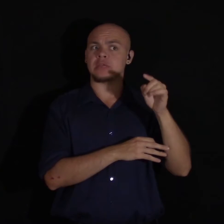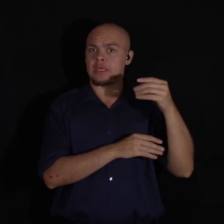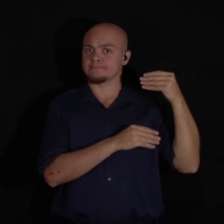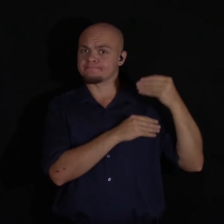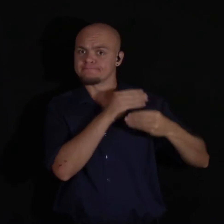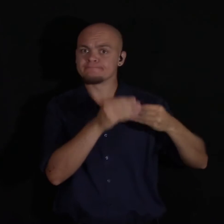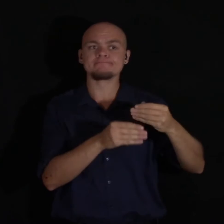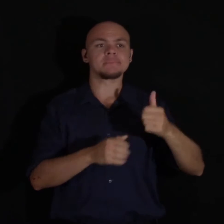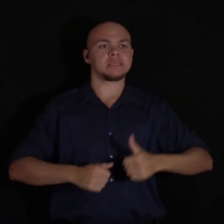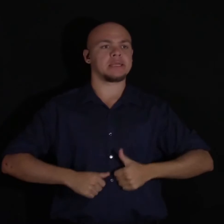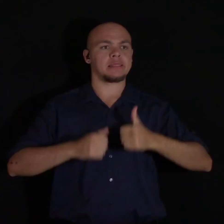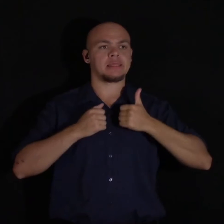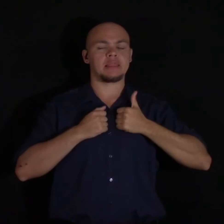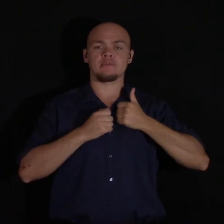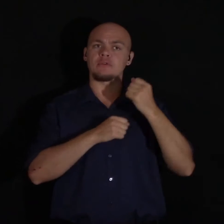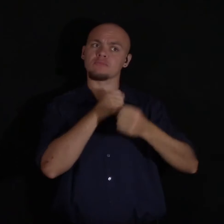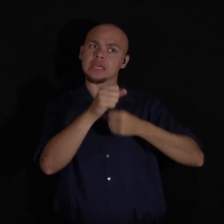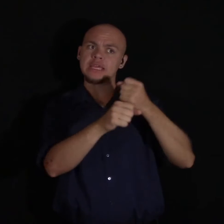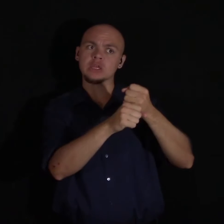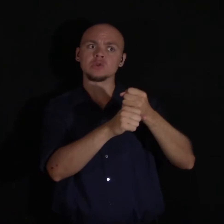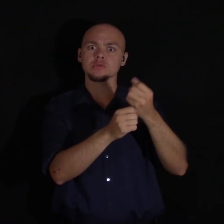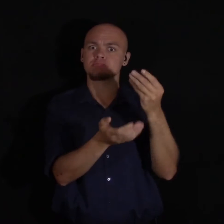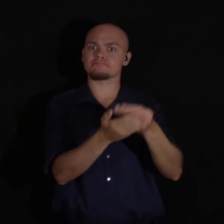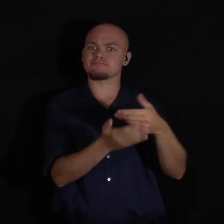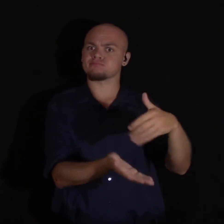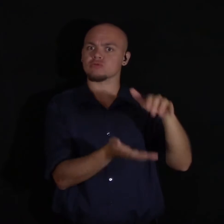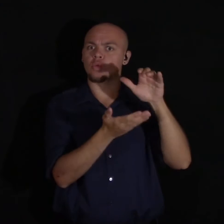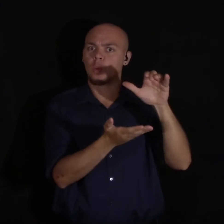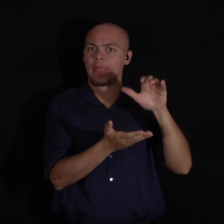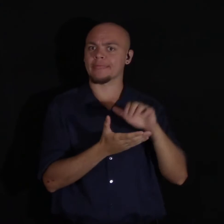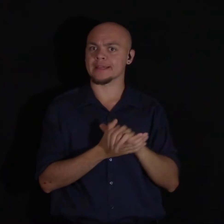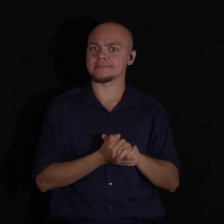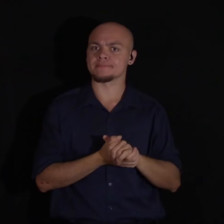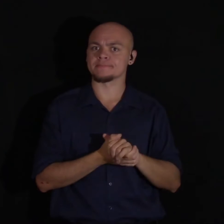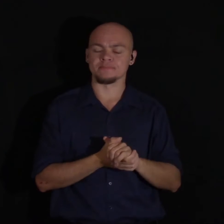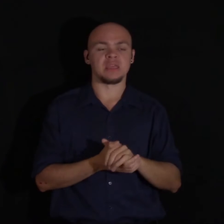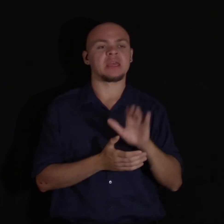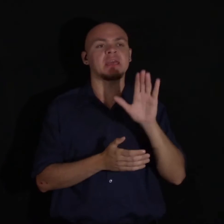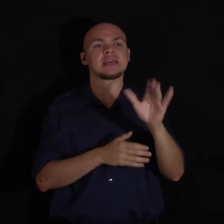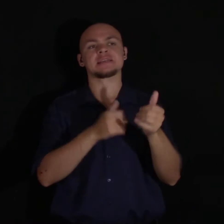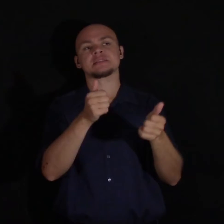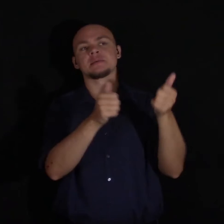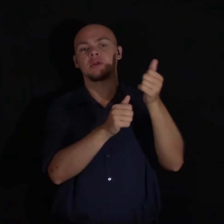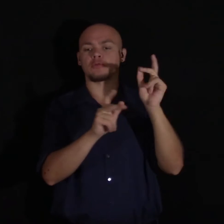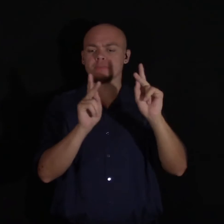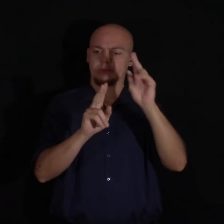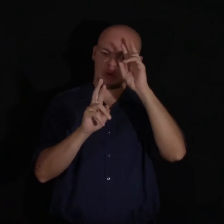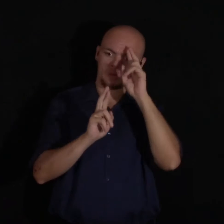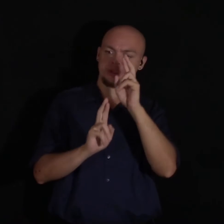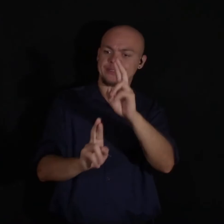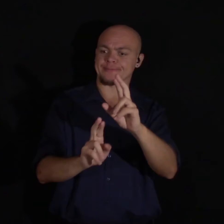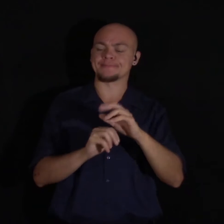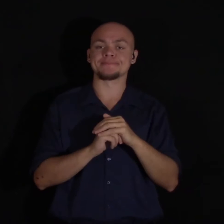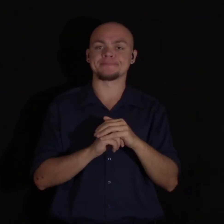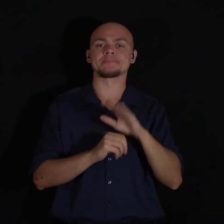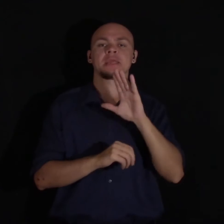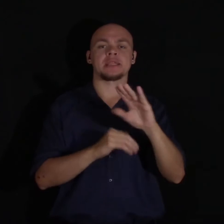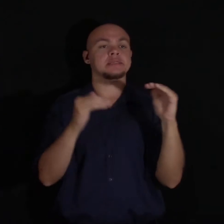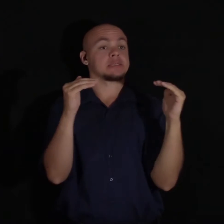many years in affluence, respected by his superiors, and beloved by his equals.